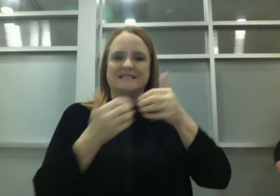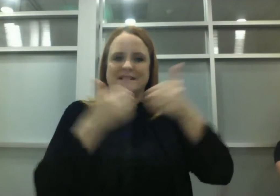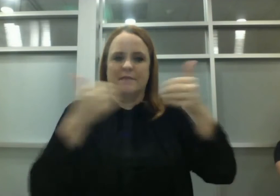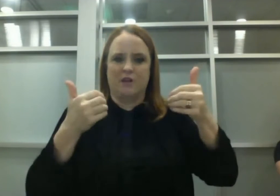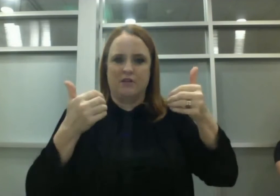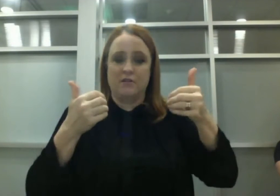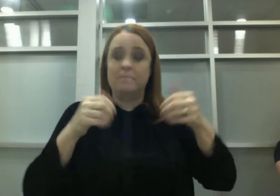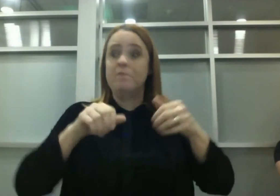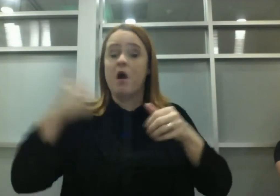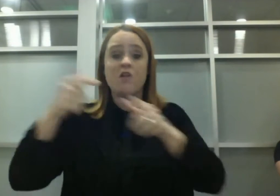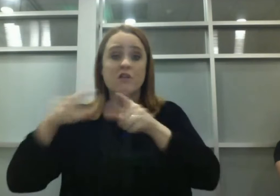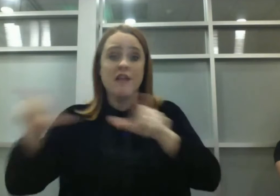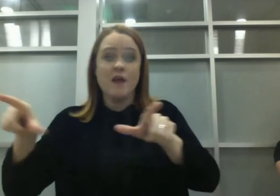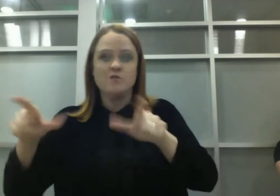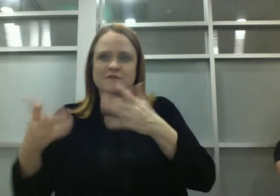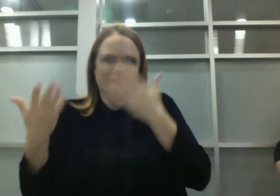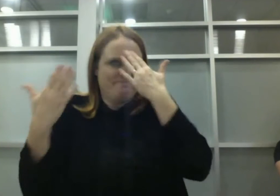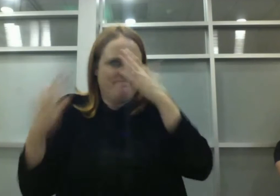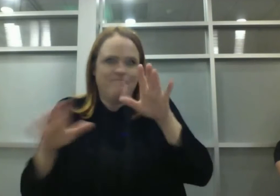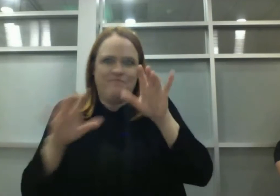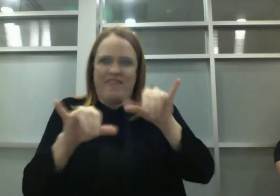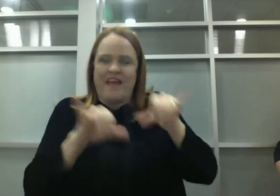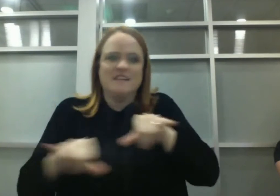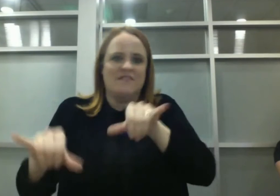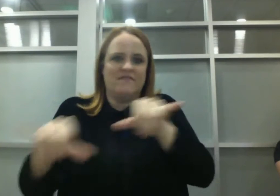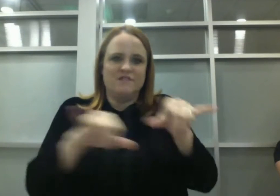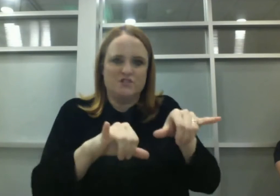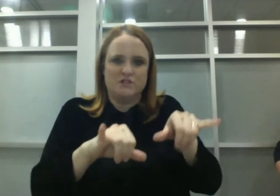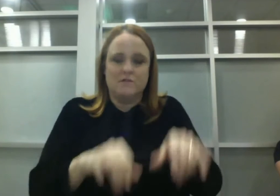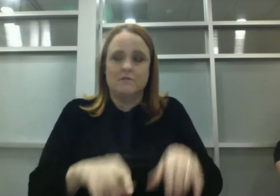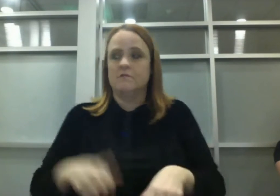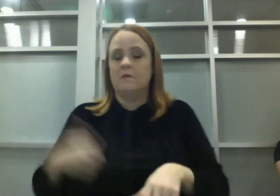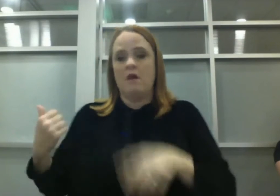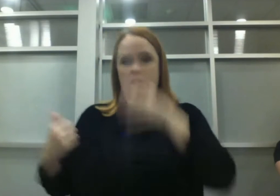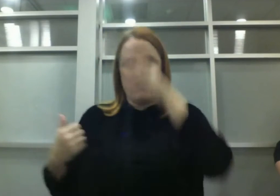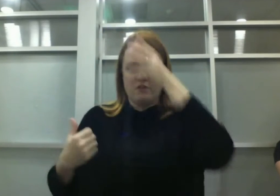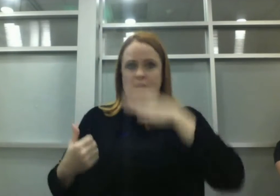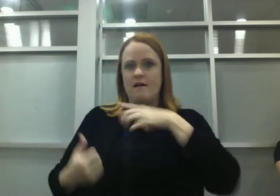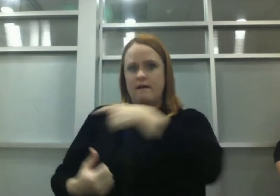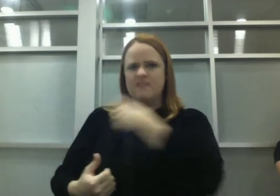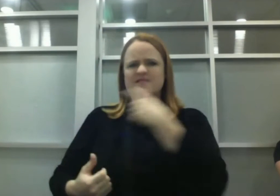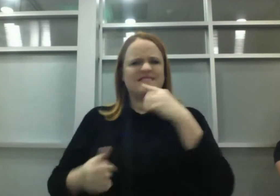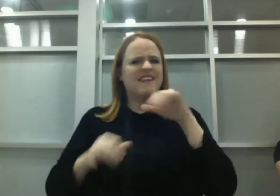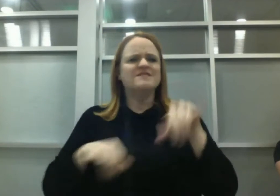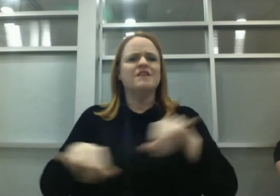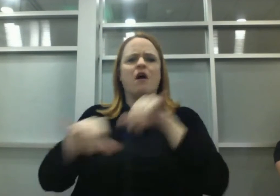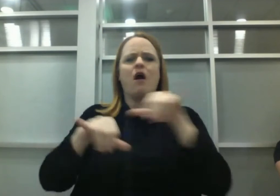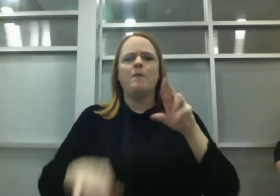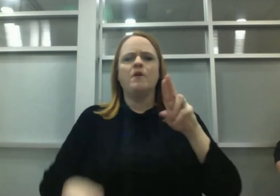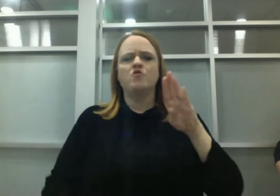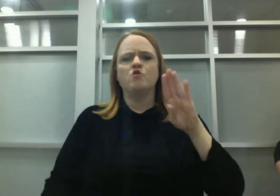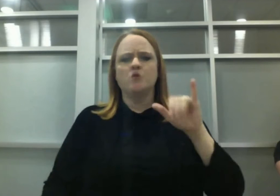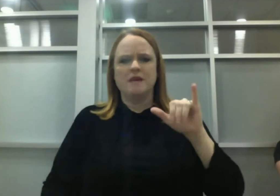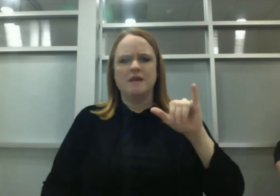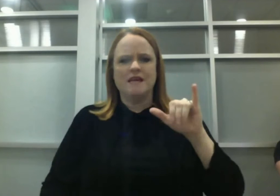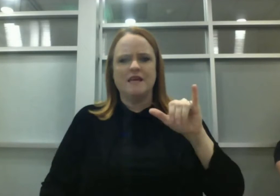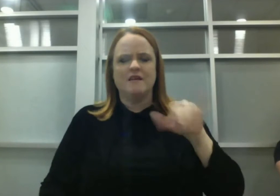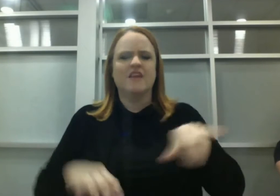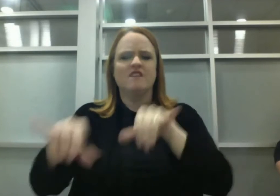convention. Isn't that, I mean, that's a common Ruby convention, right? Right, but we really shouldn't assume that everyone's coming from Ruby. I've had